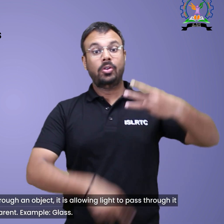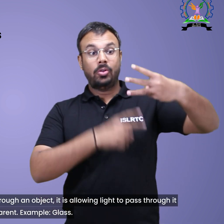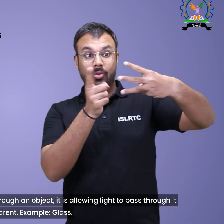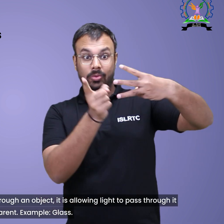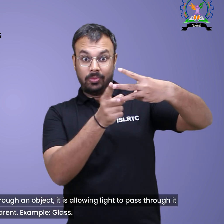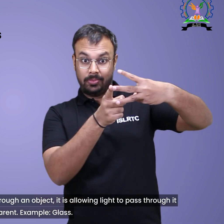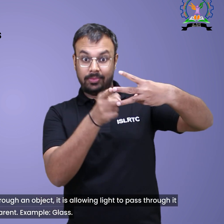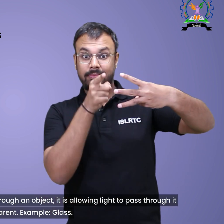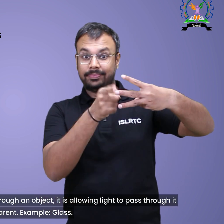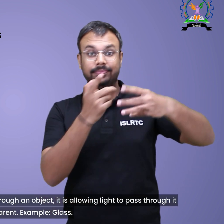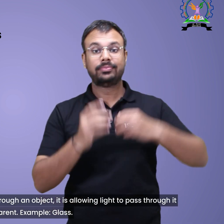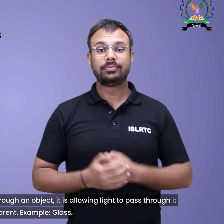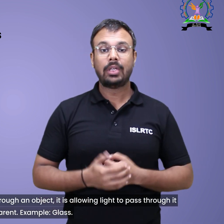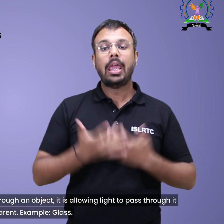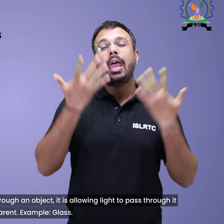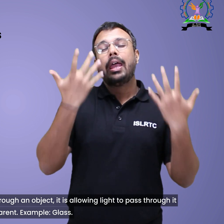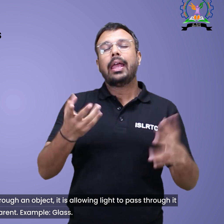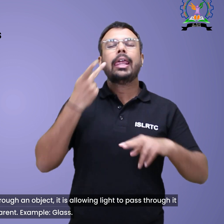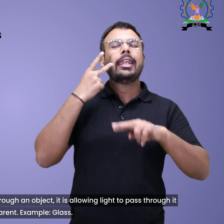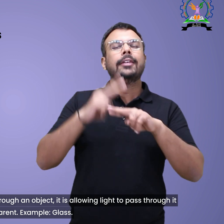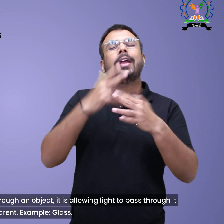Transparent, if you are able to see clearly through an